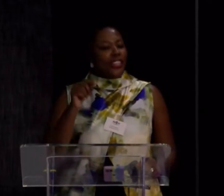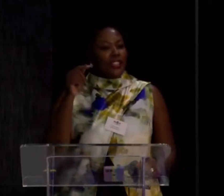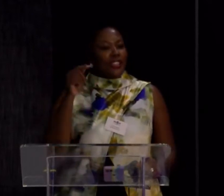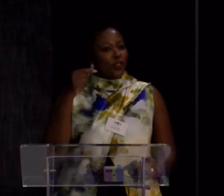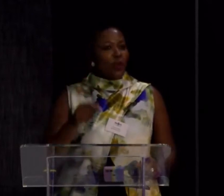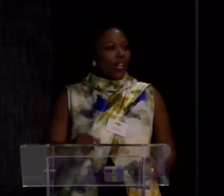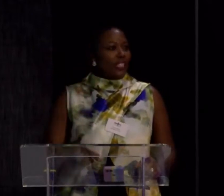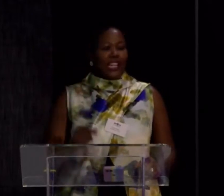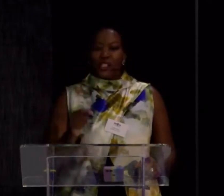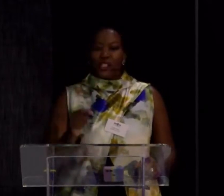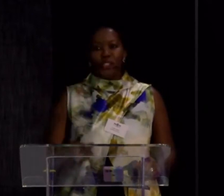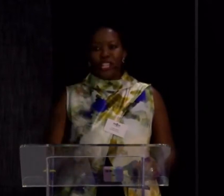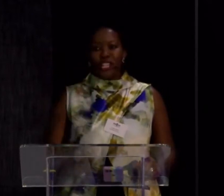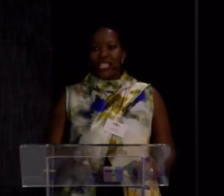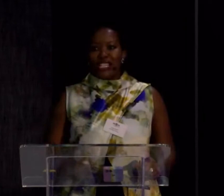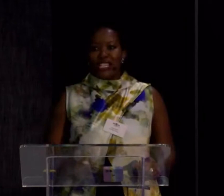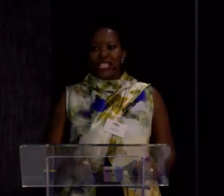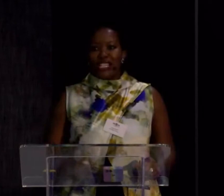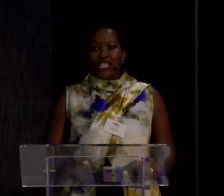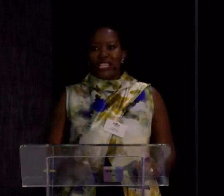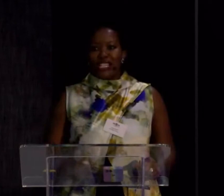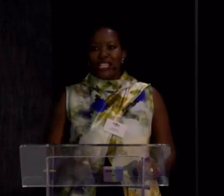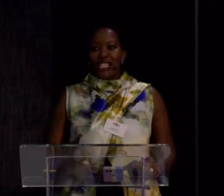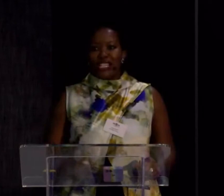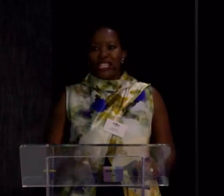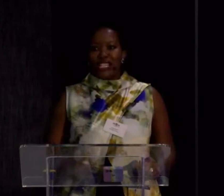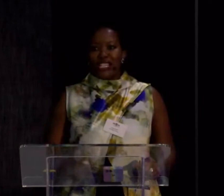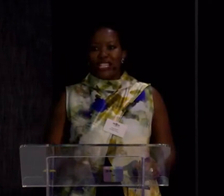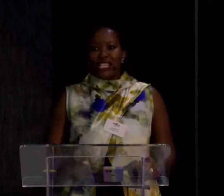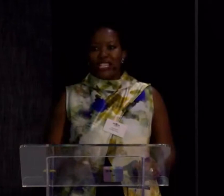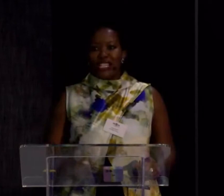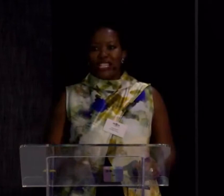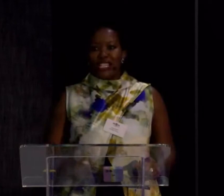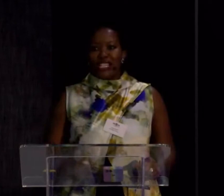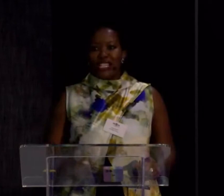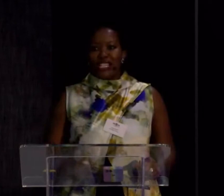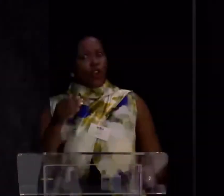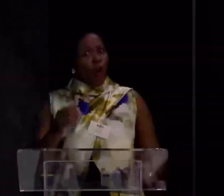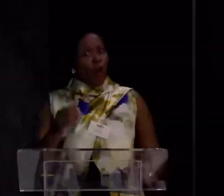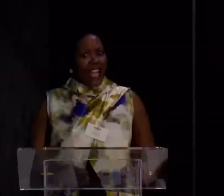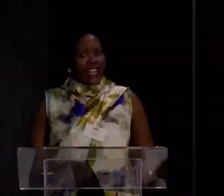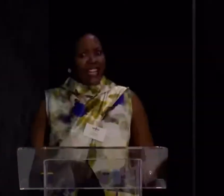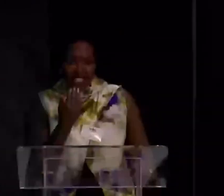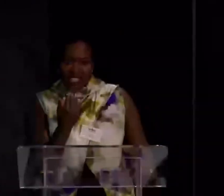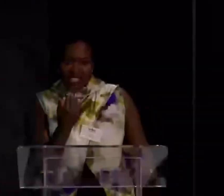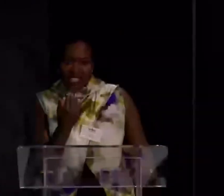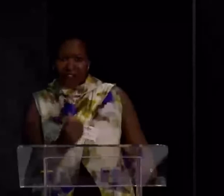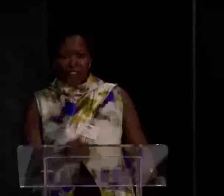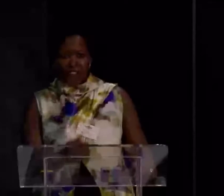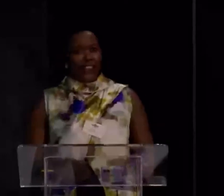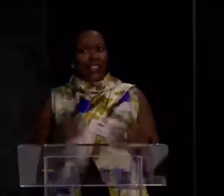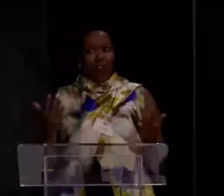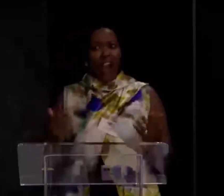know, the virtual world does not do justice. I was seeing people like, in person, like, but you're more finer in